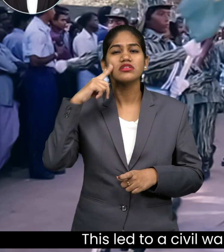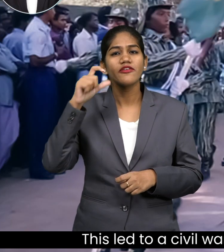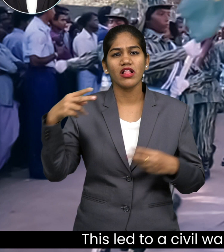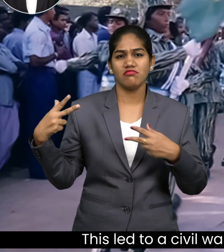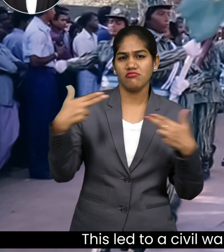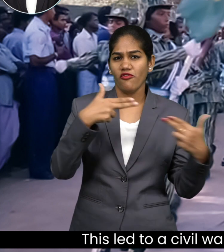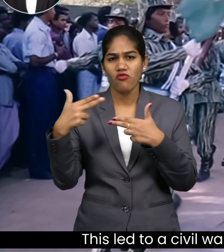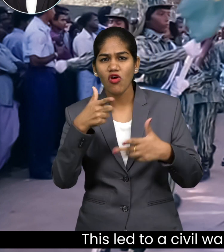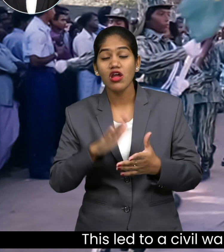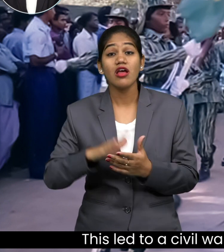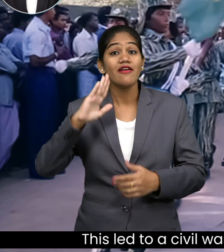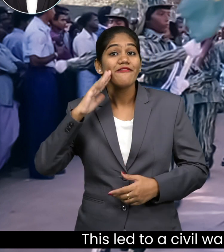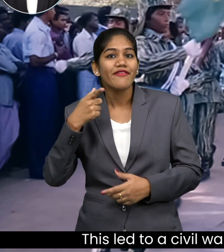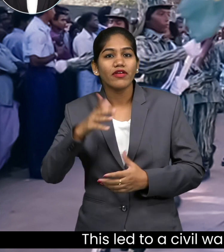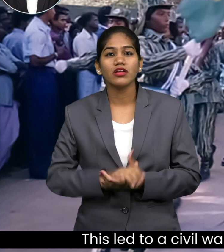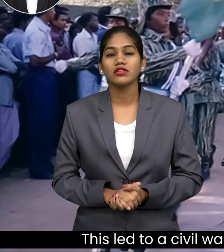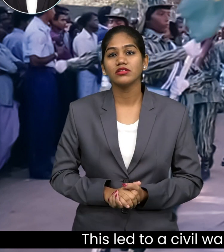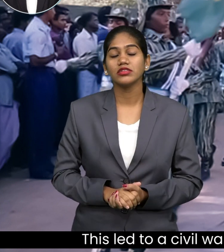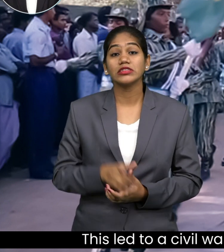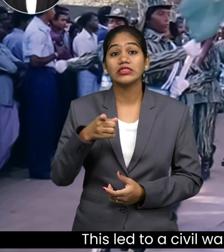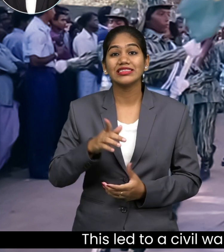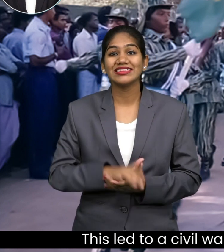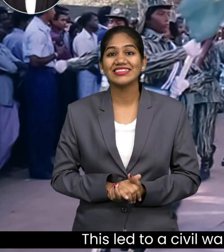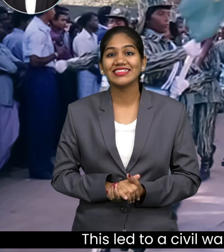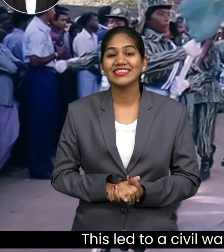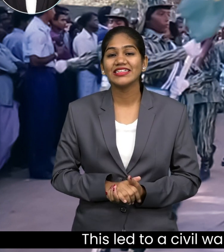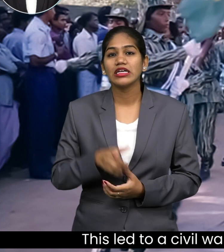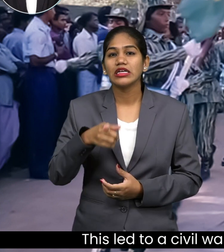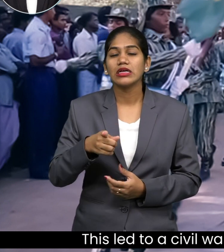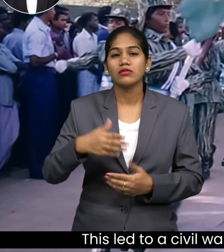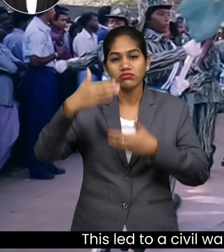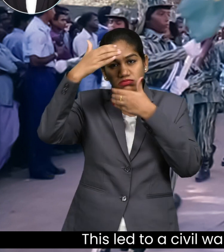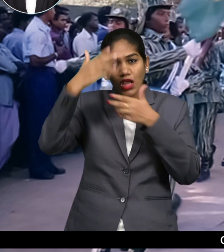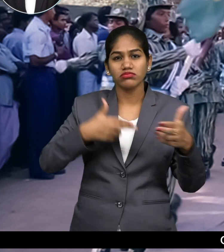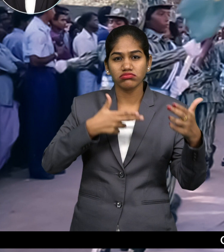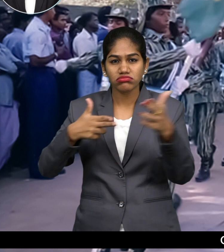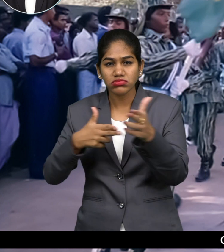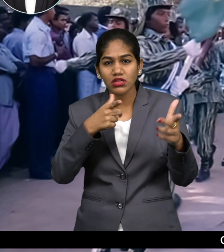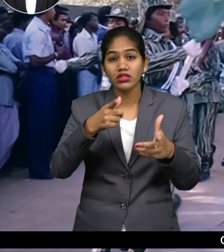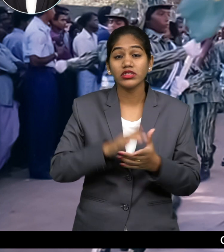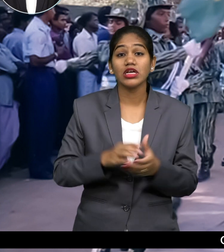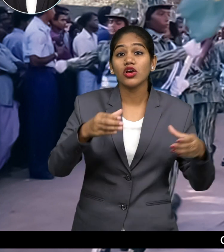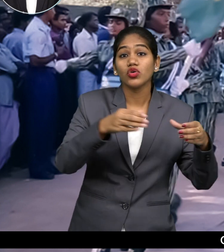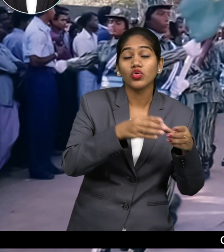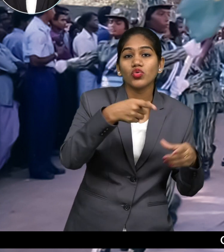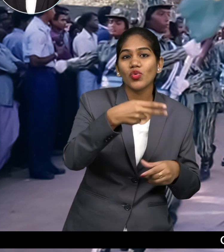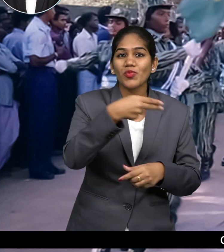war. This an extremist radical group called the